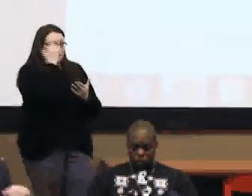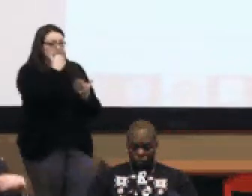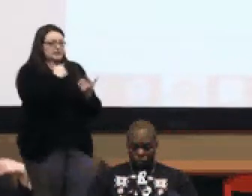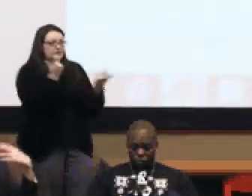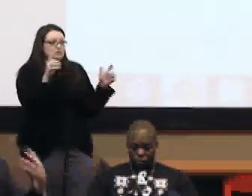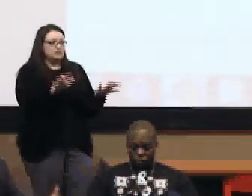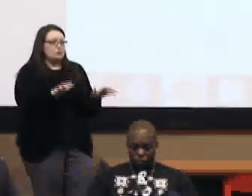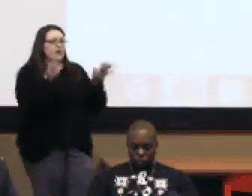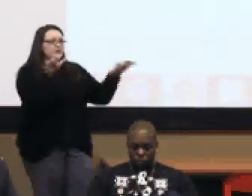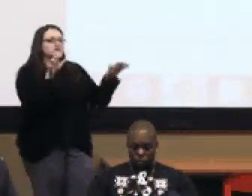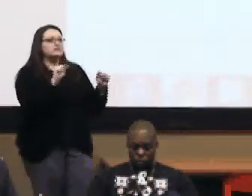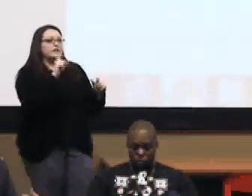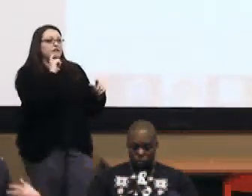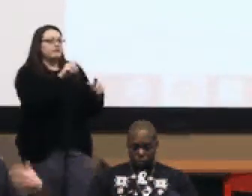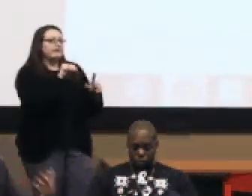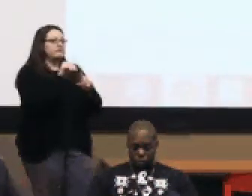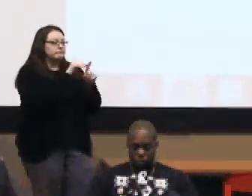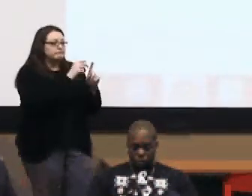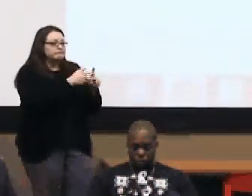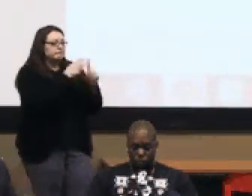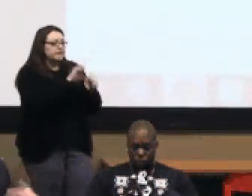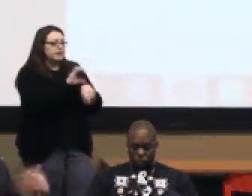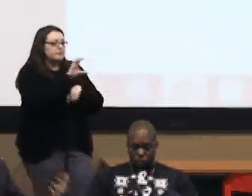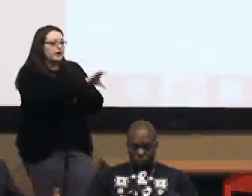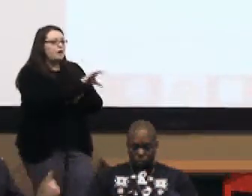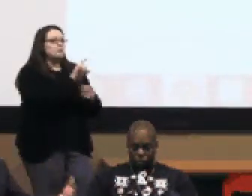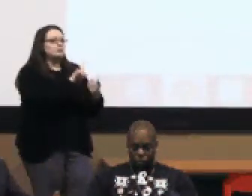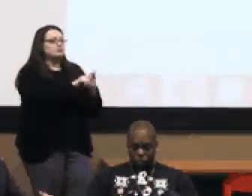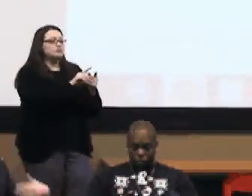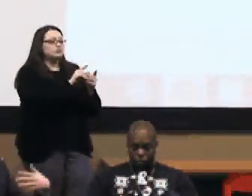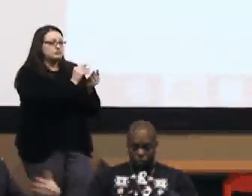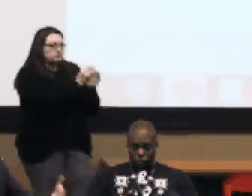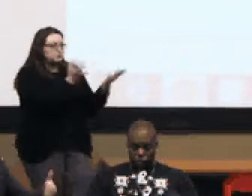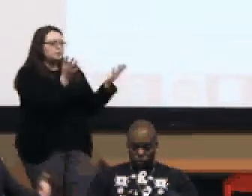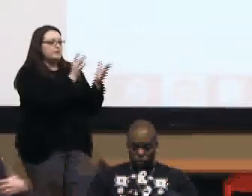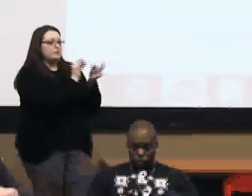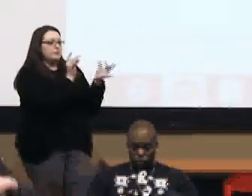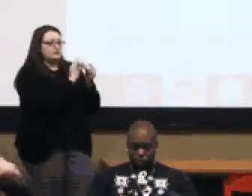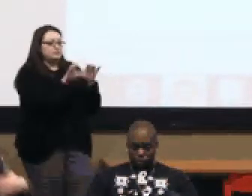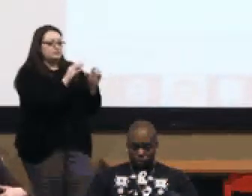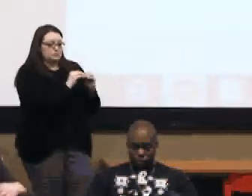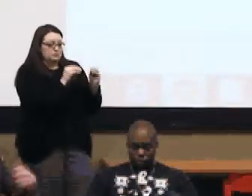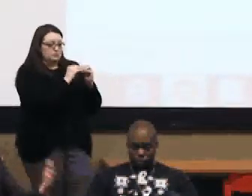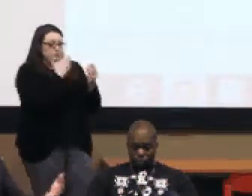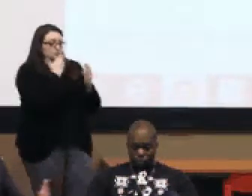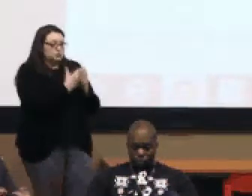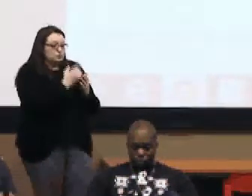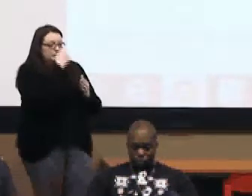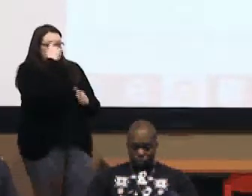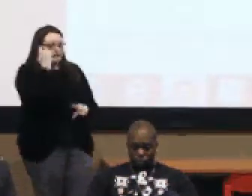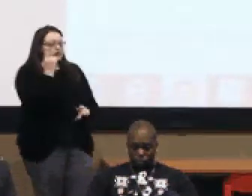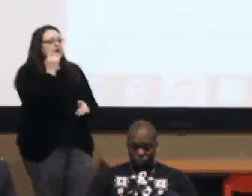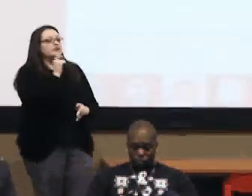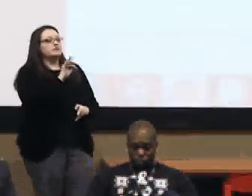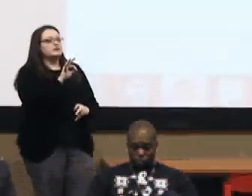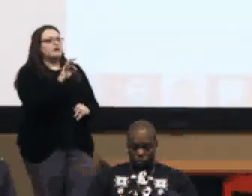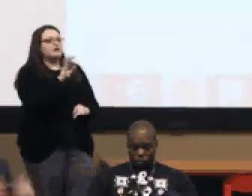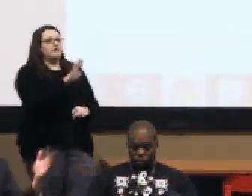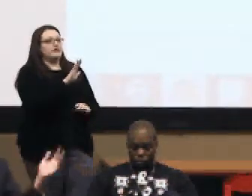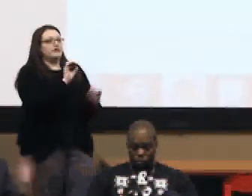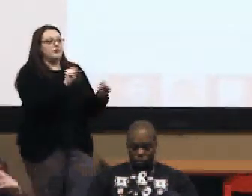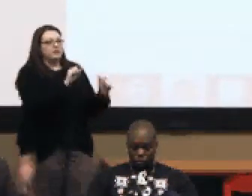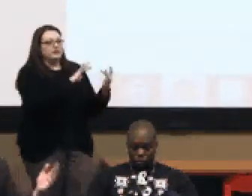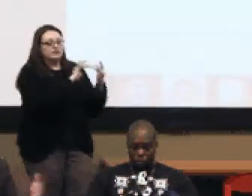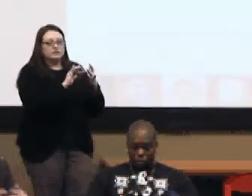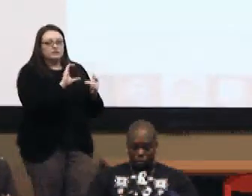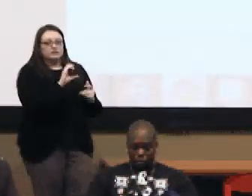audiences that they can tap into and empower to spread the message and do more good because of their reach, right? Charity Water,